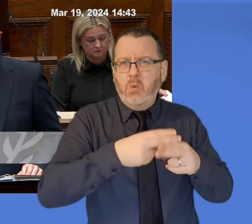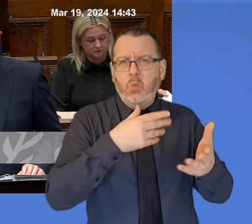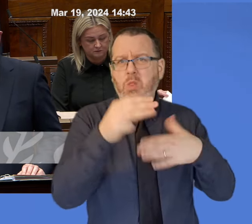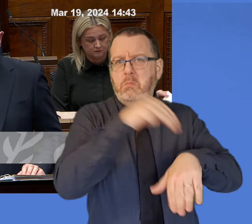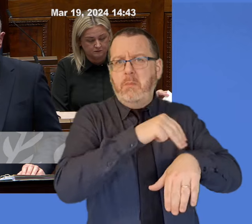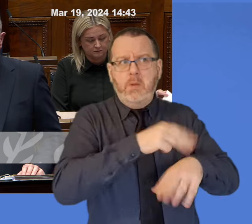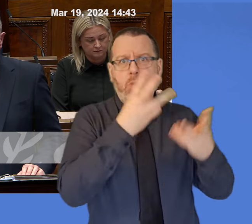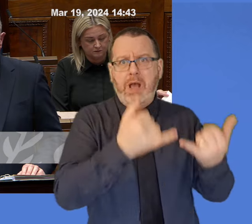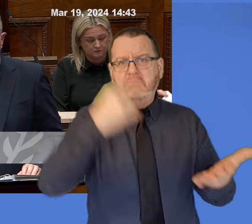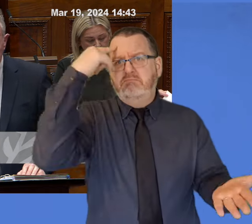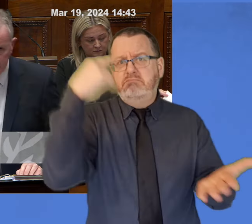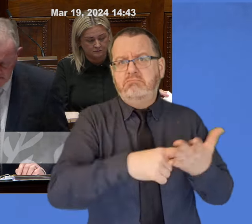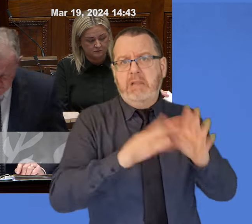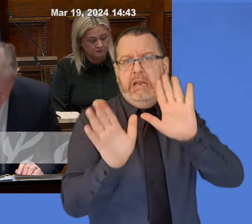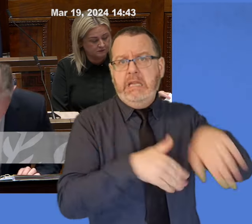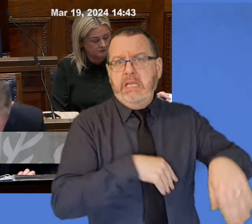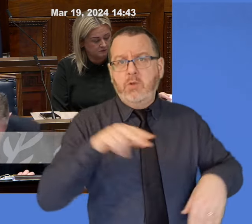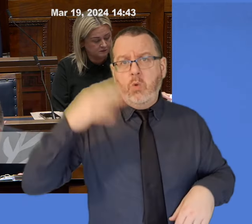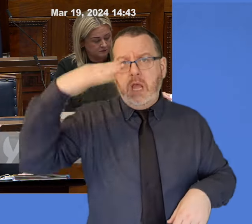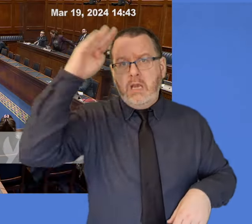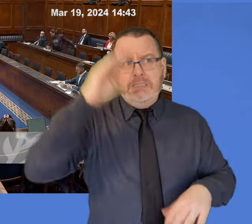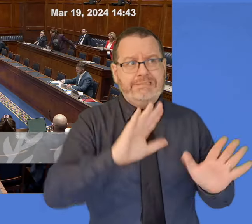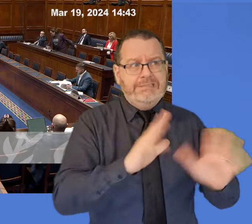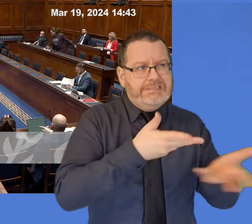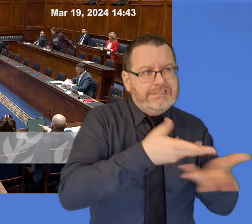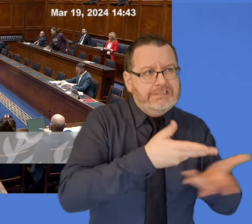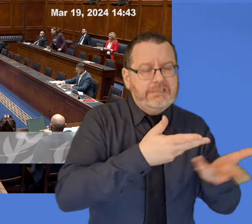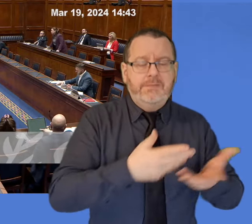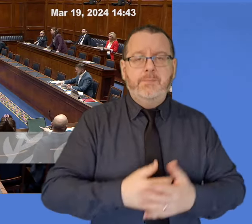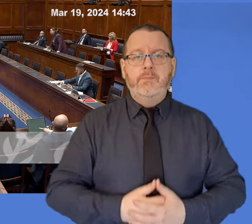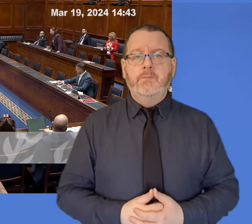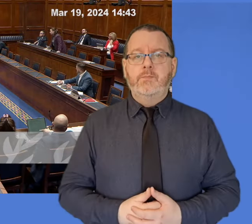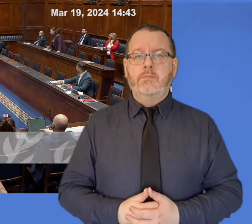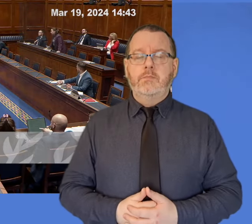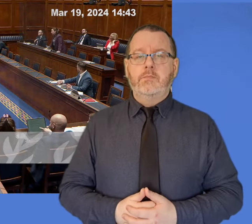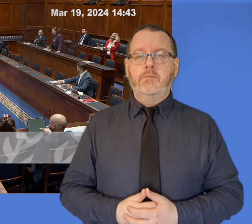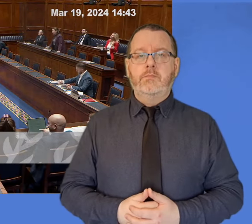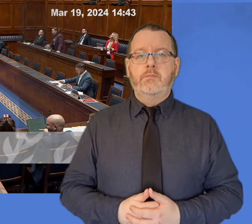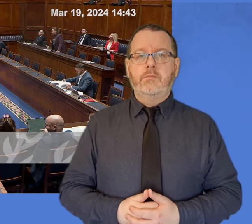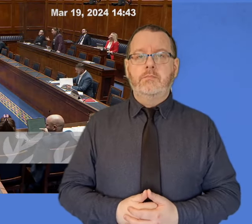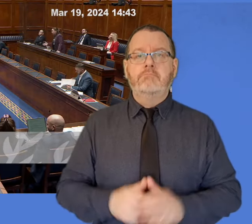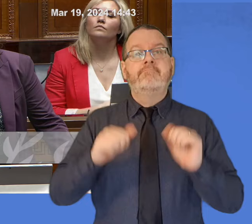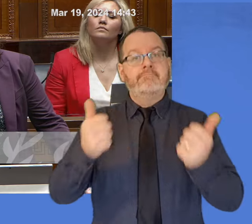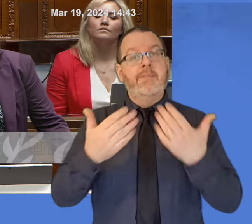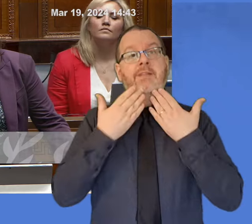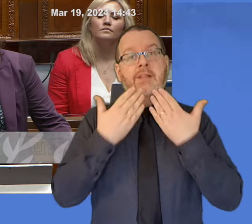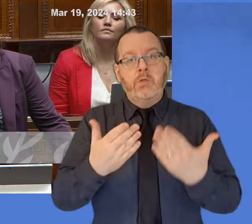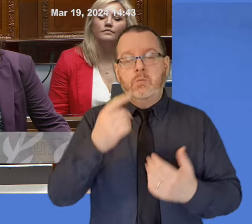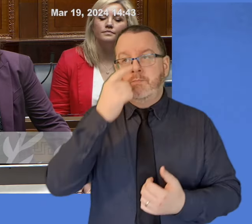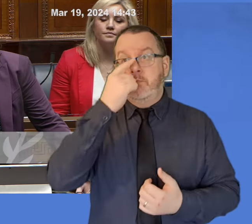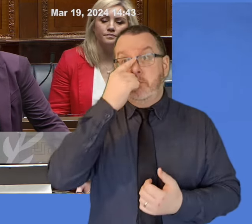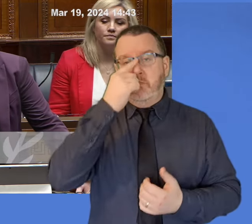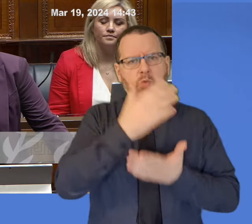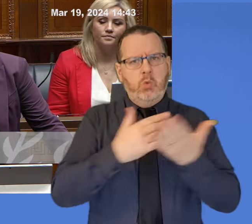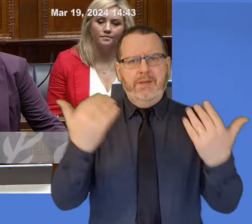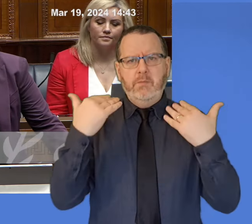how best to try and offset that. Ms. Erskine. Thank you. There is conflicting information that comes out